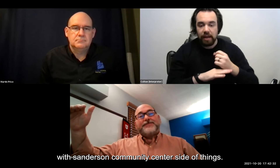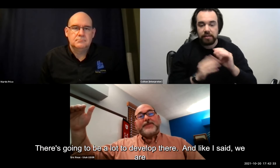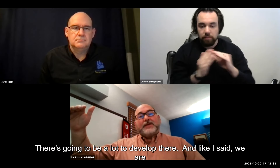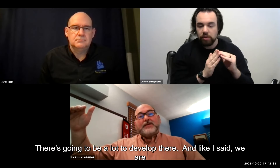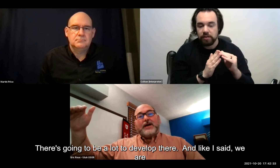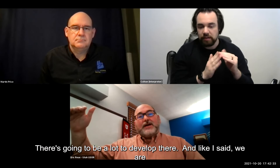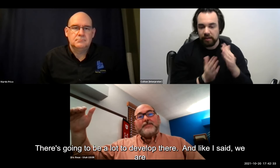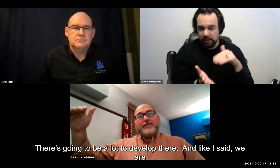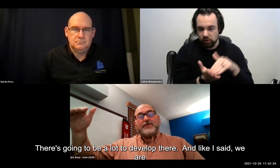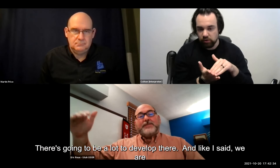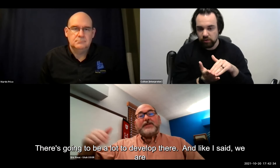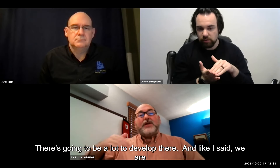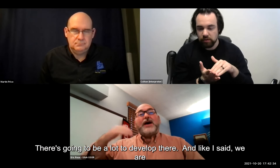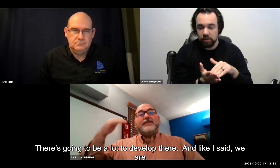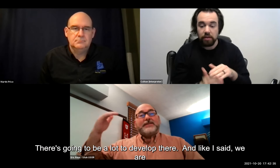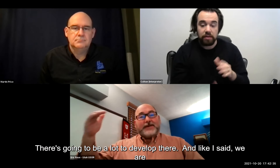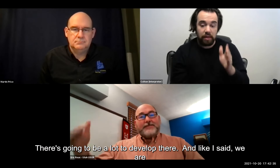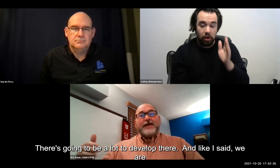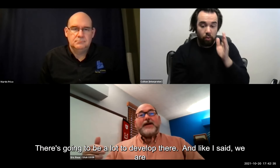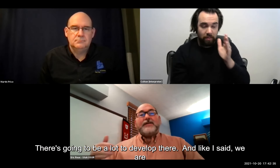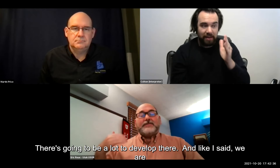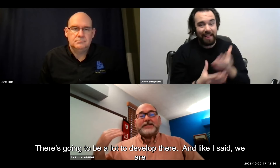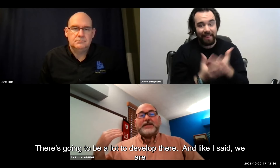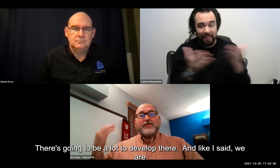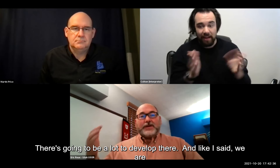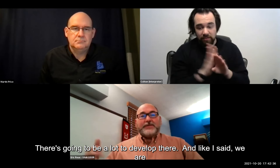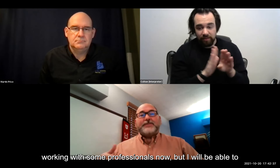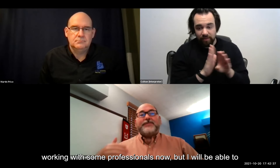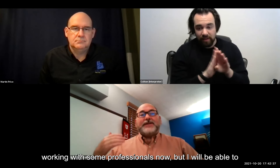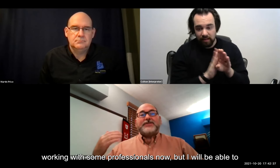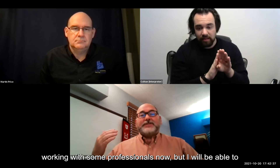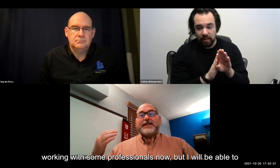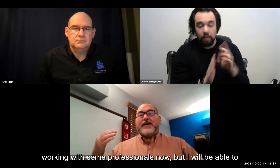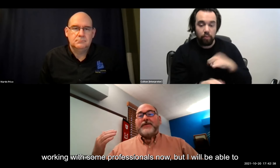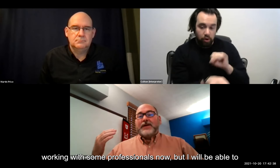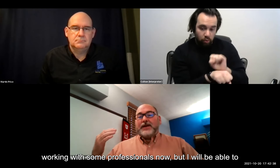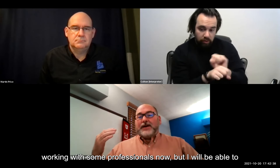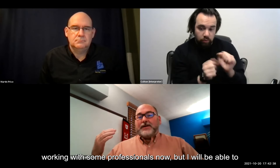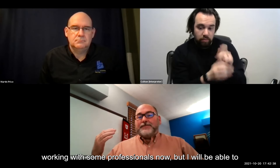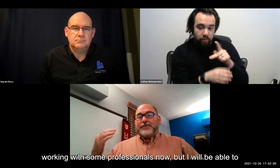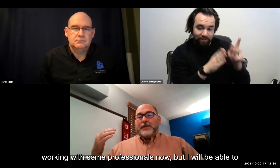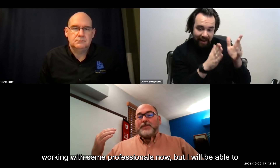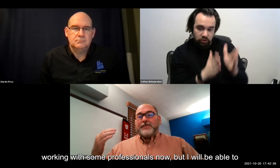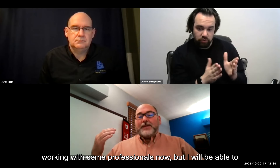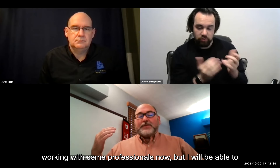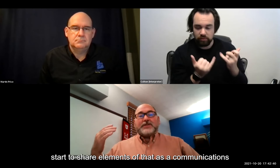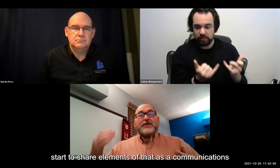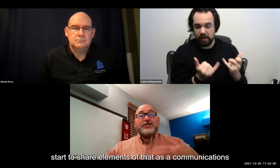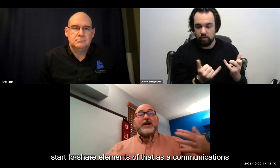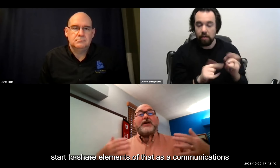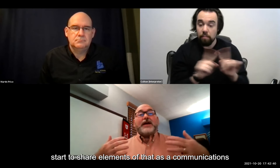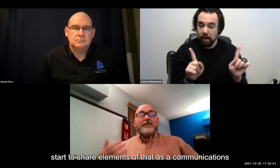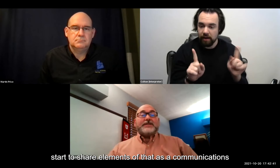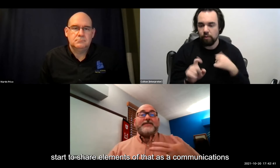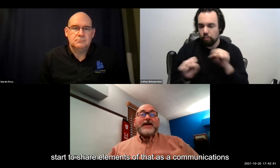things. There's going to be a lot to develop there. And like I said, we're working with some professionals now, but I'll be able to start